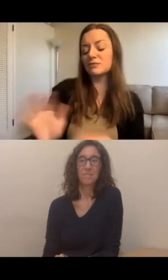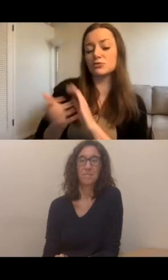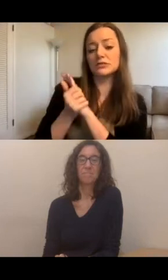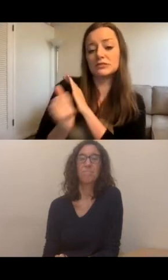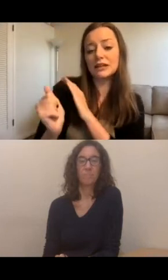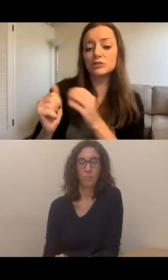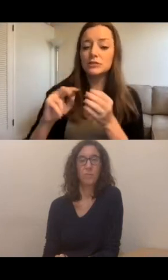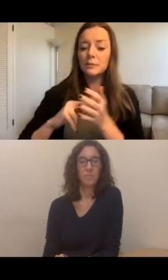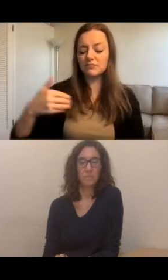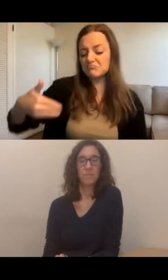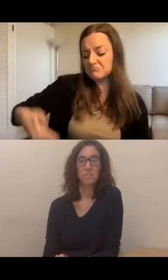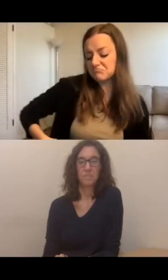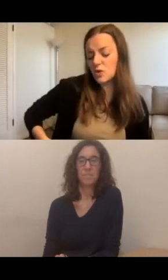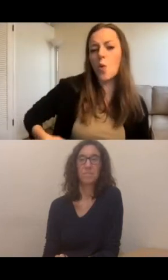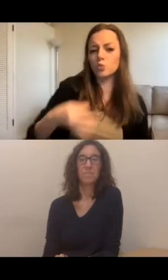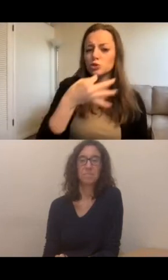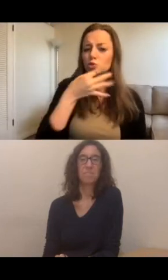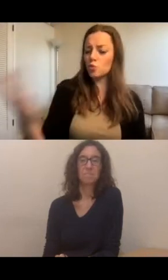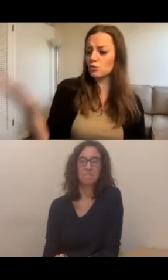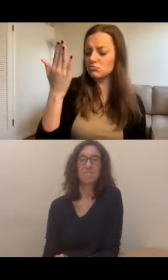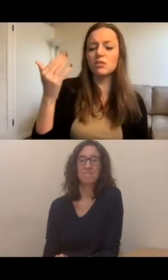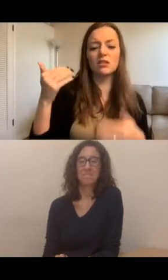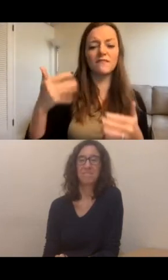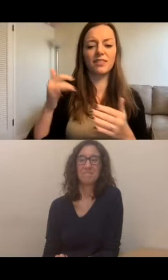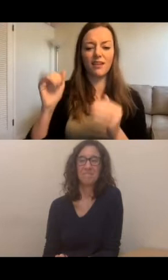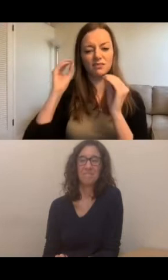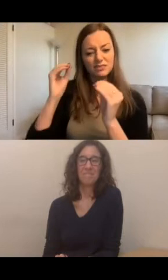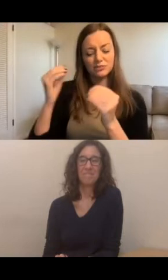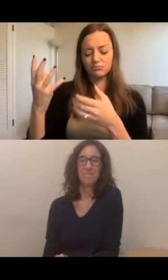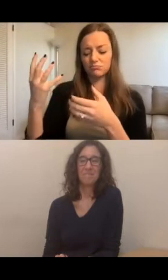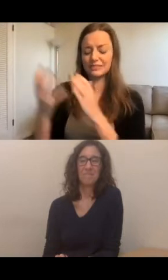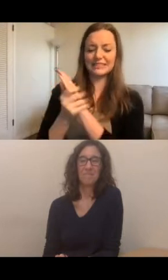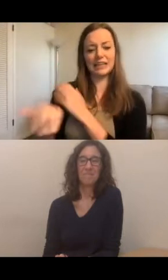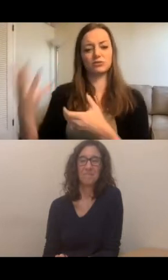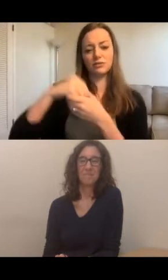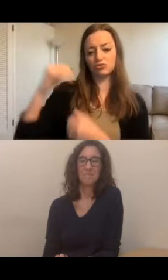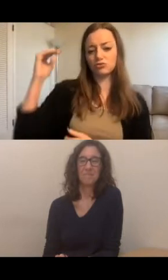Teach them time estimation skills that could help them sense their time is up.